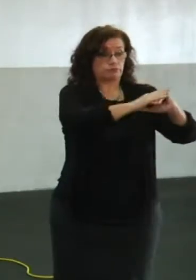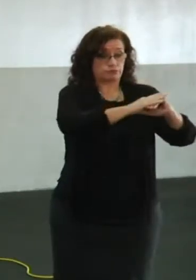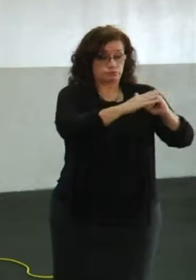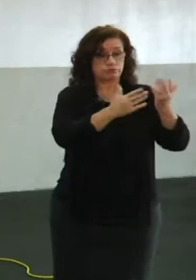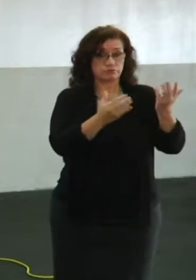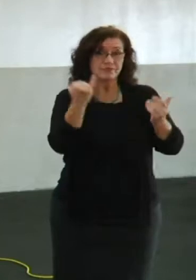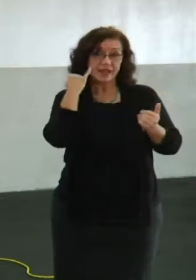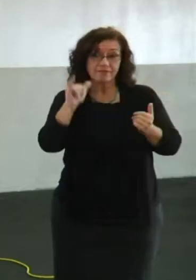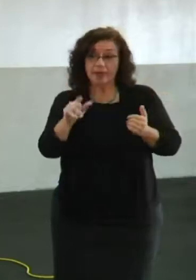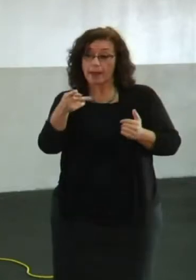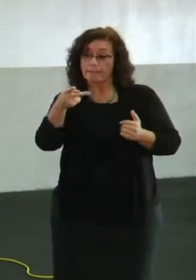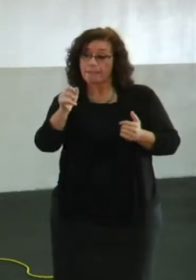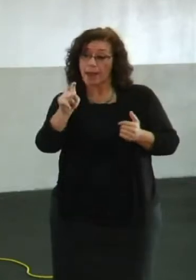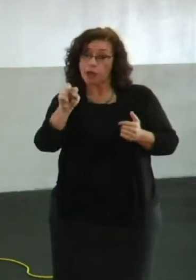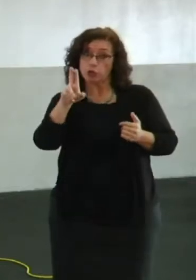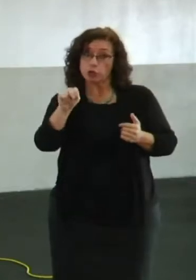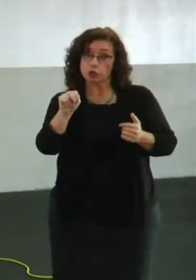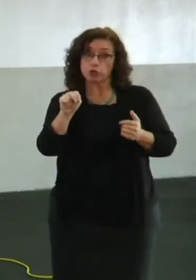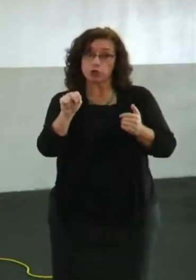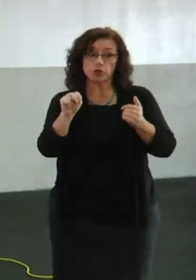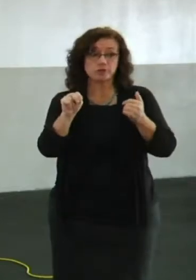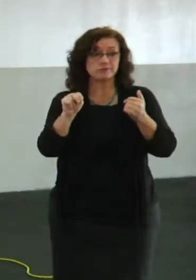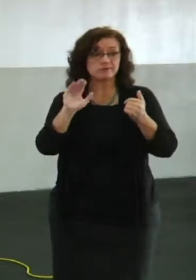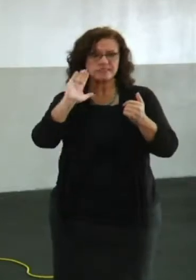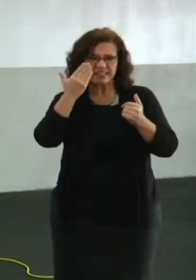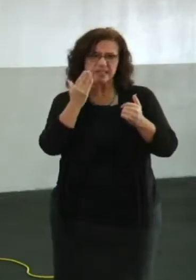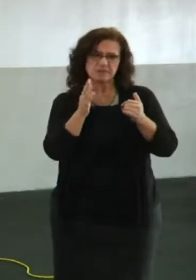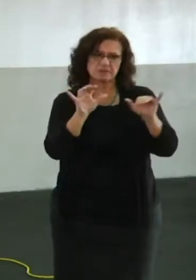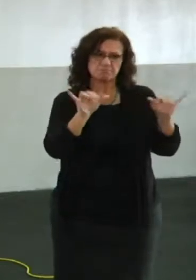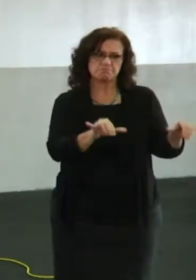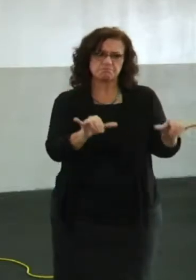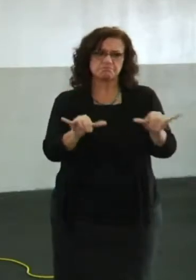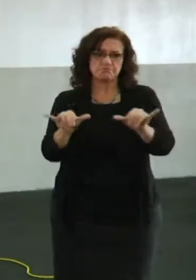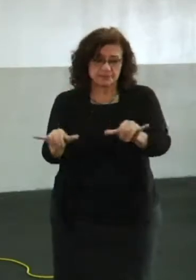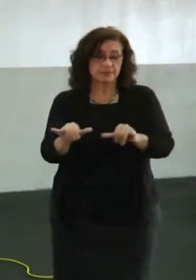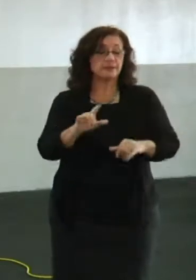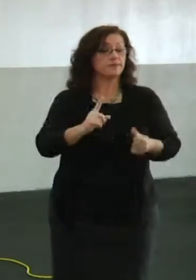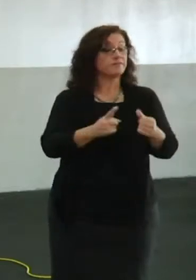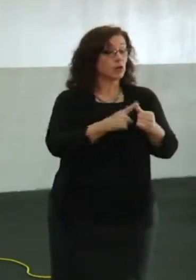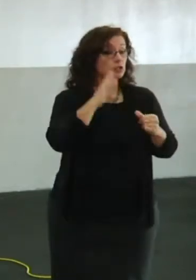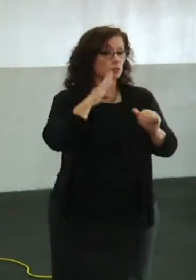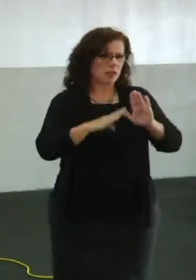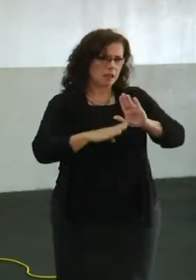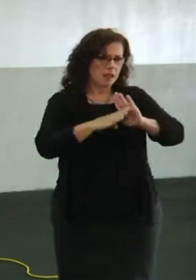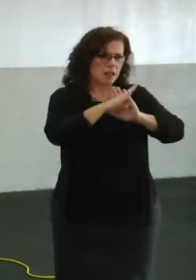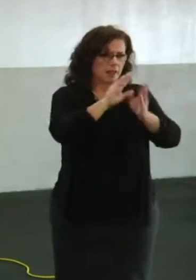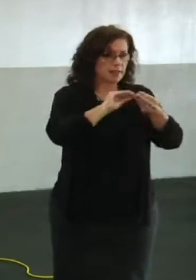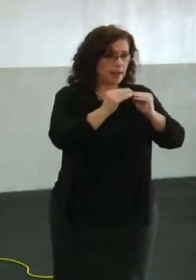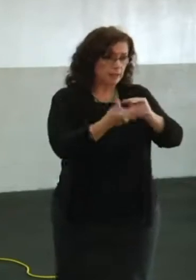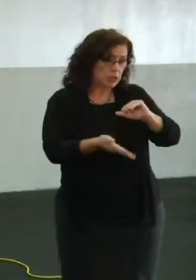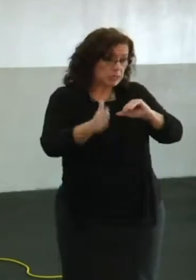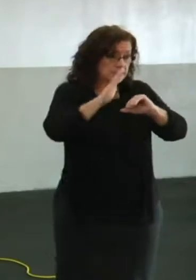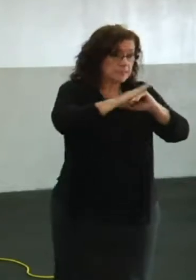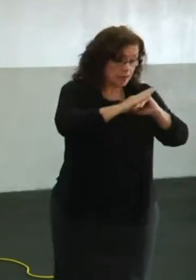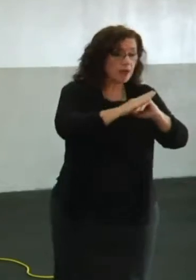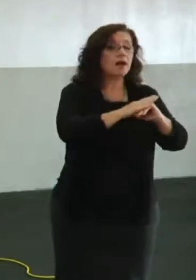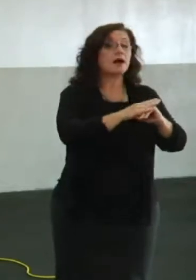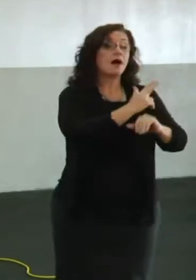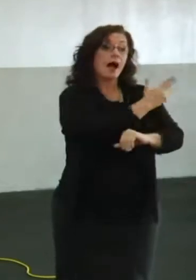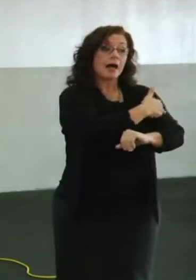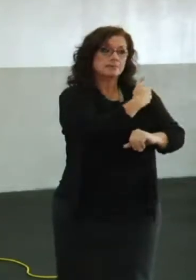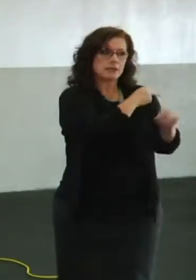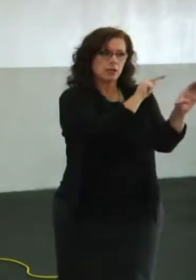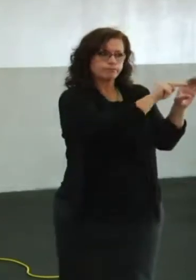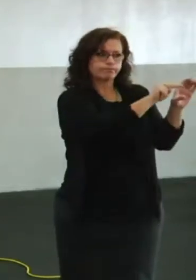of how this virus gets around, first is an increase in cases, then in hospitalizations, then an expected increase